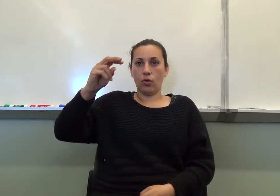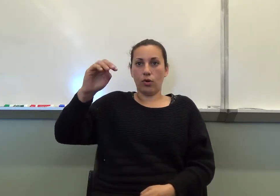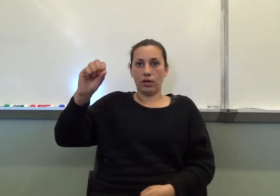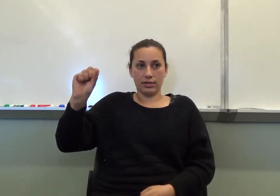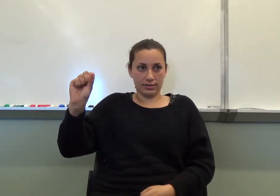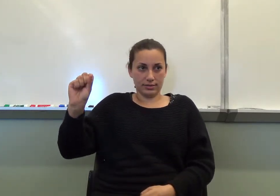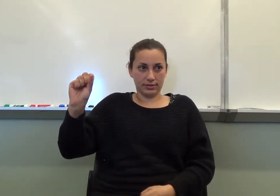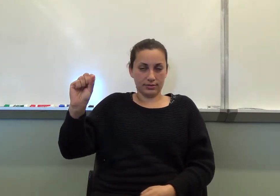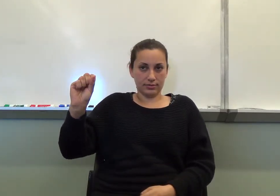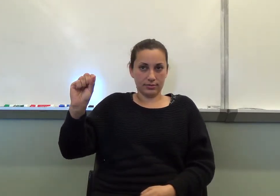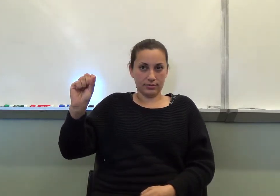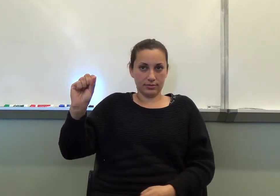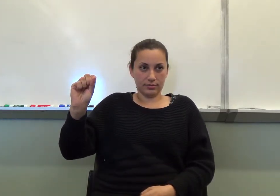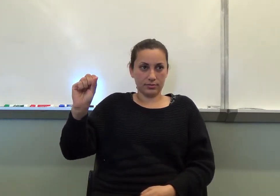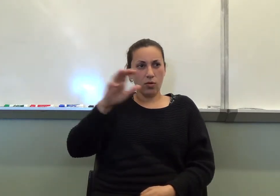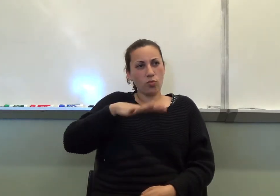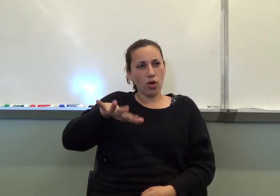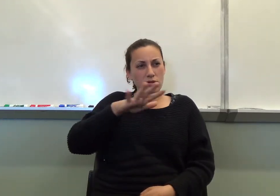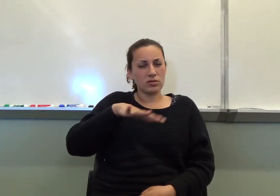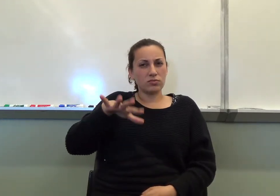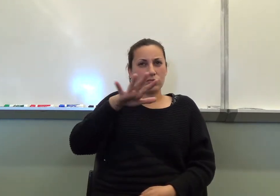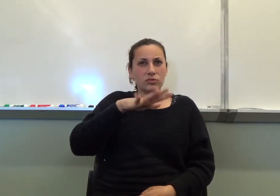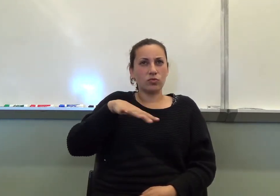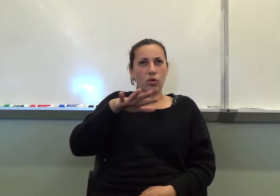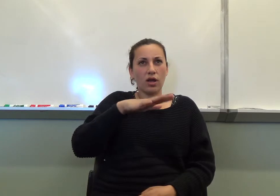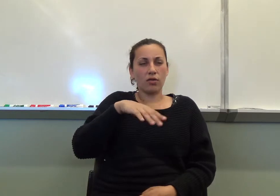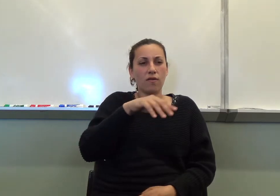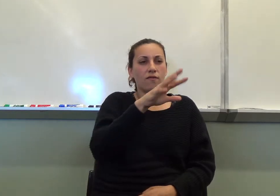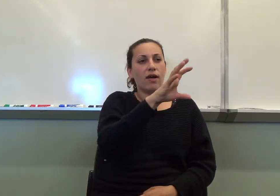This is approximately 500 BC.